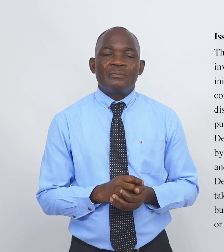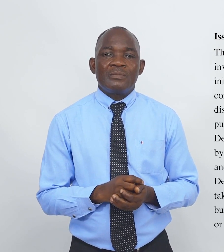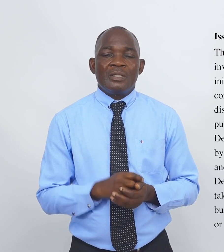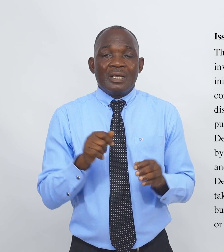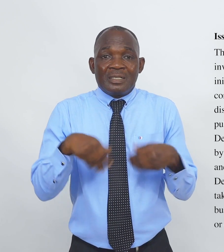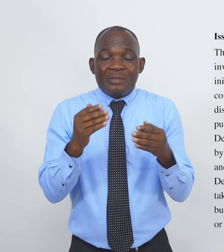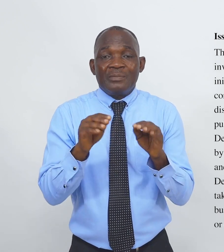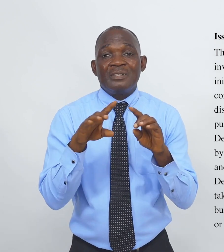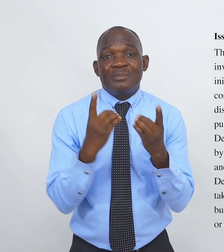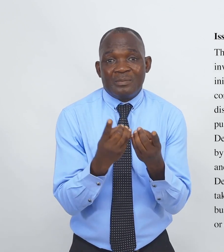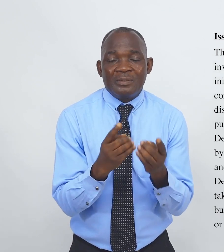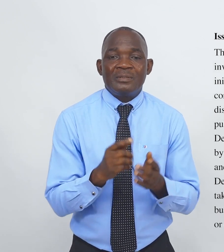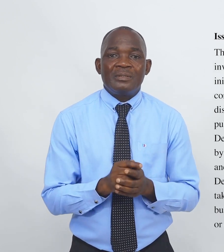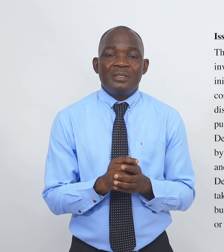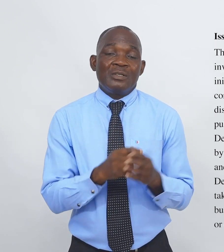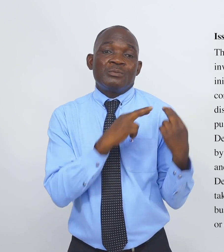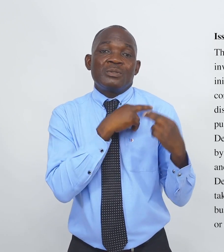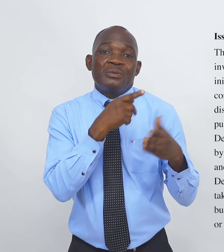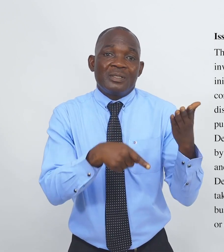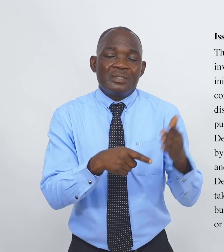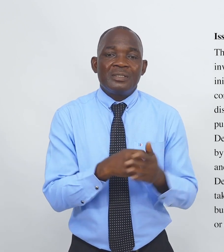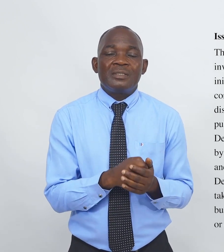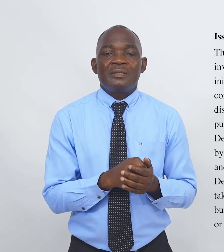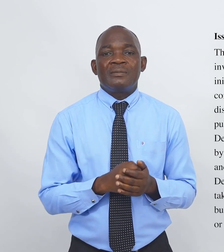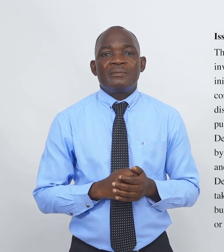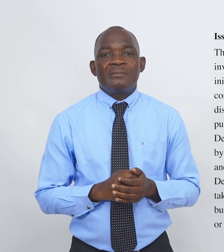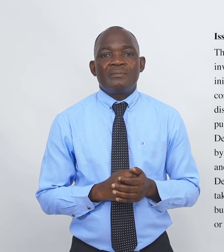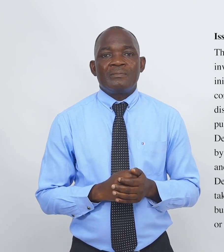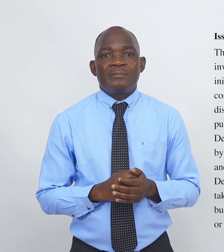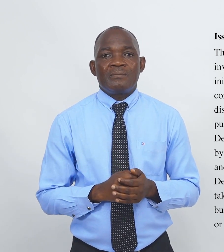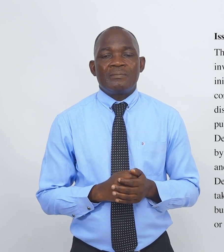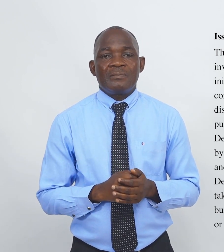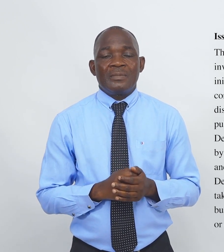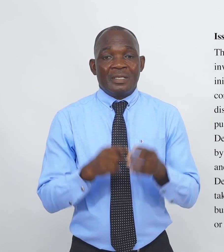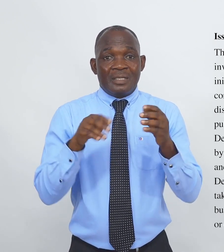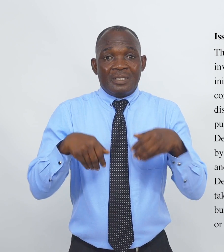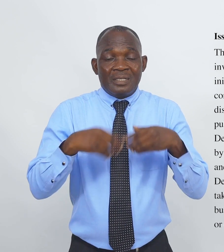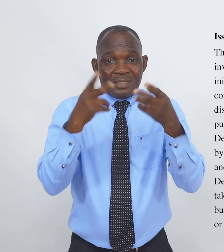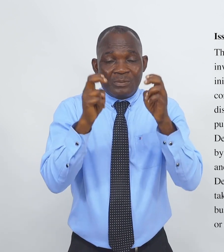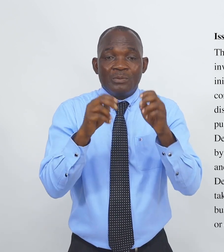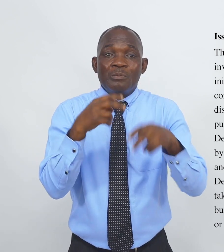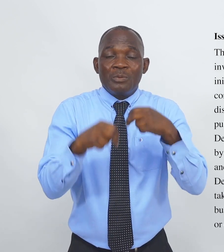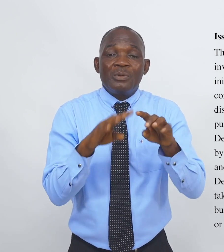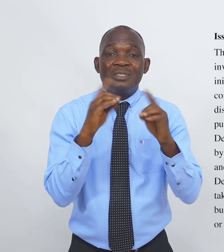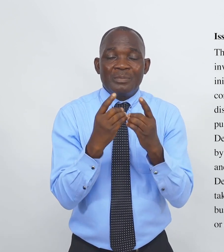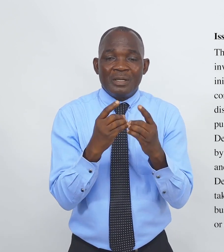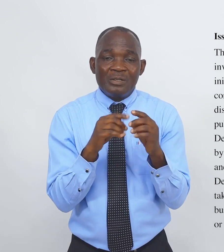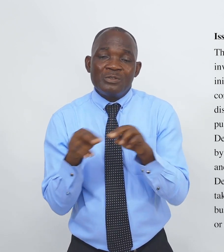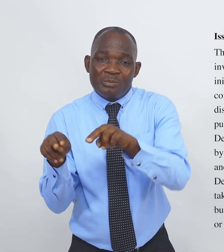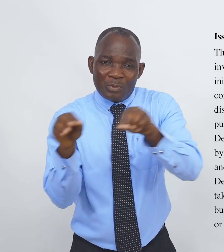Issuers Department. Responsibilities or activities. The Issuers Department oversees all activities involved